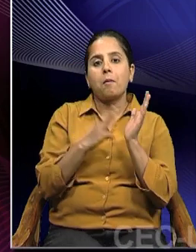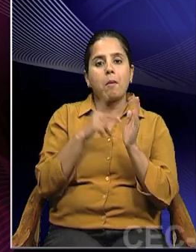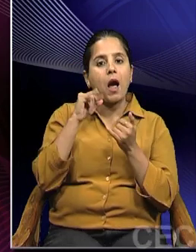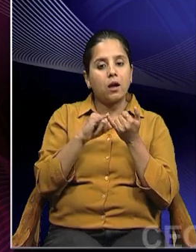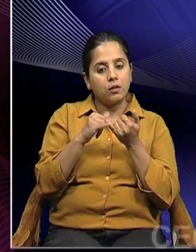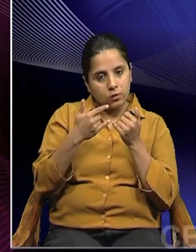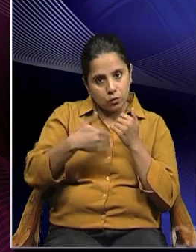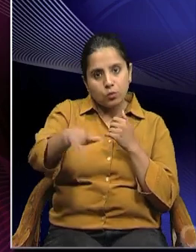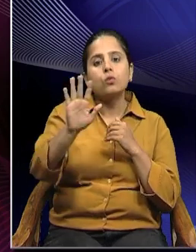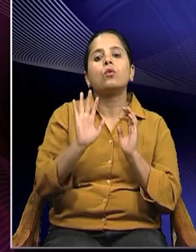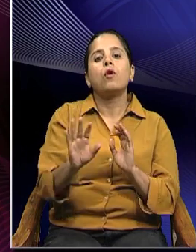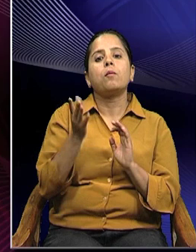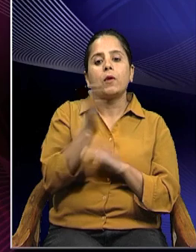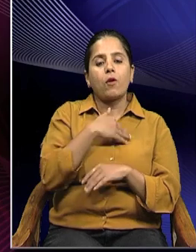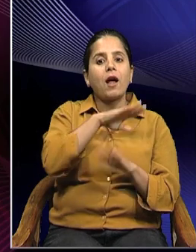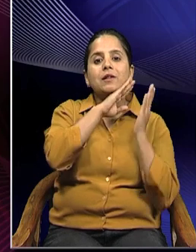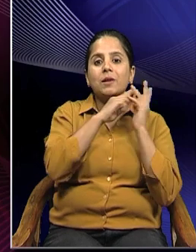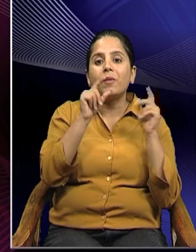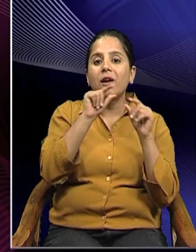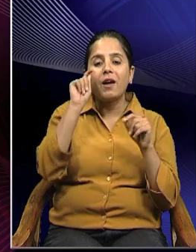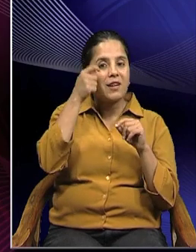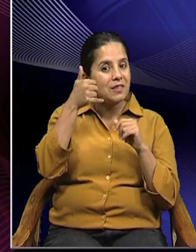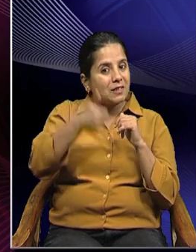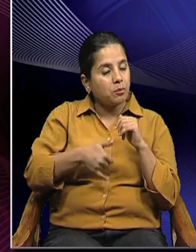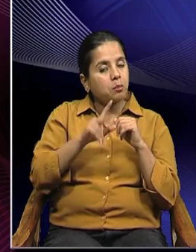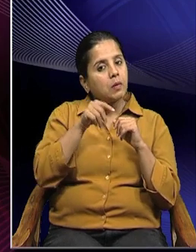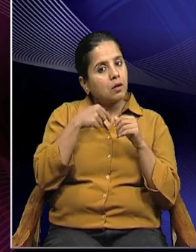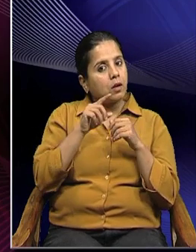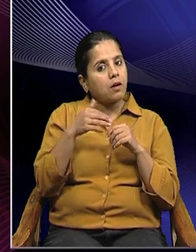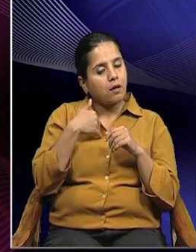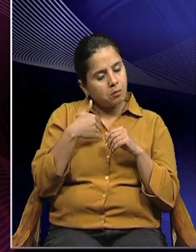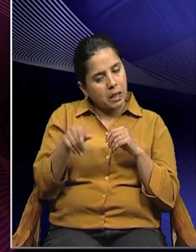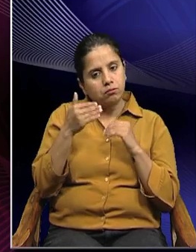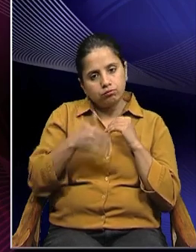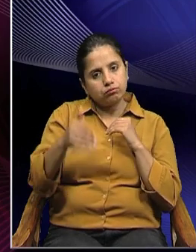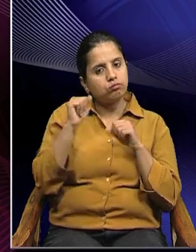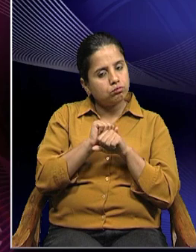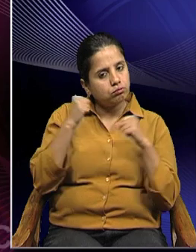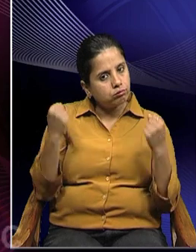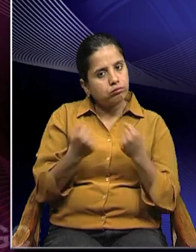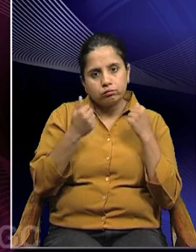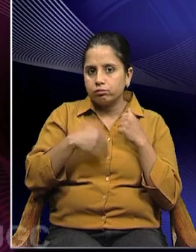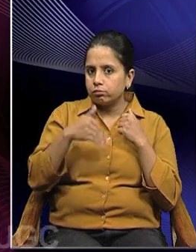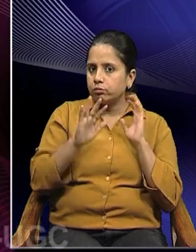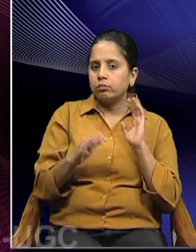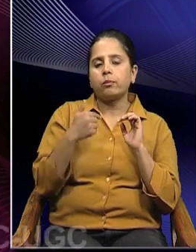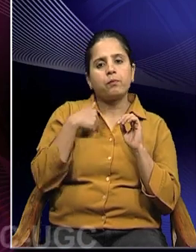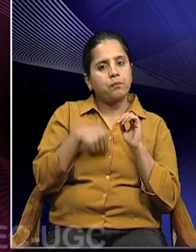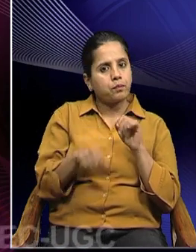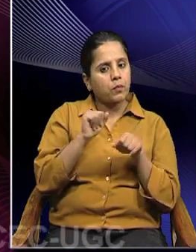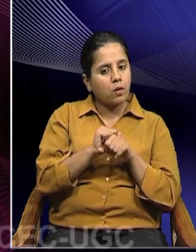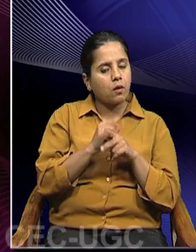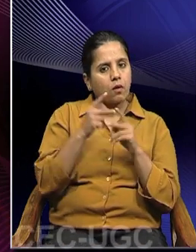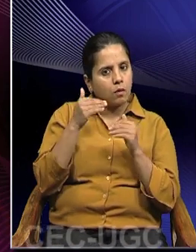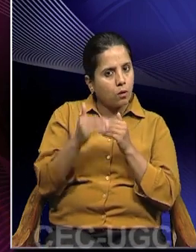go before I sleep, but we should remember that we do have Charaveti, Charaveti, which means we have to move on and move on. We